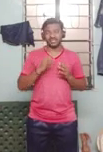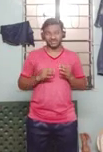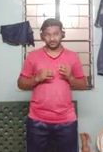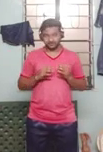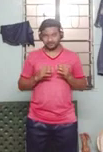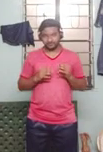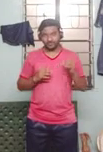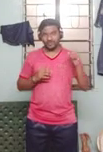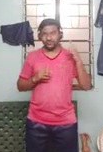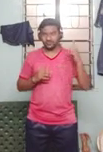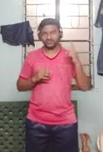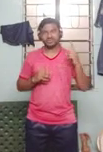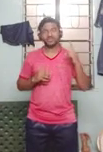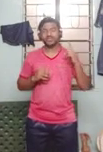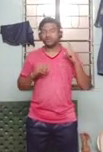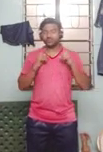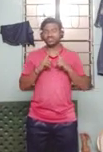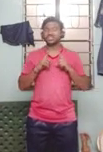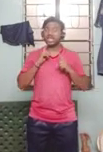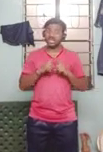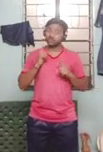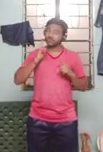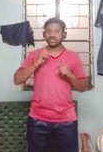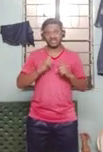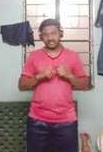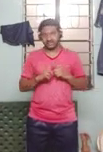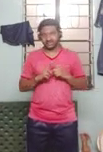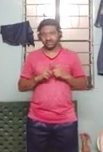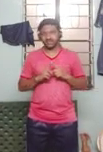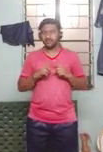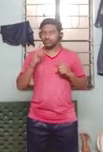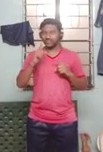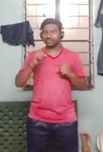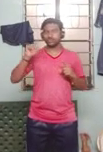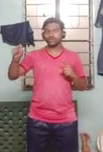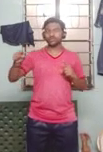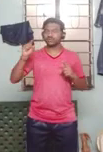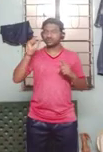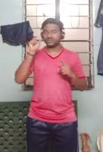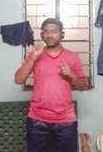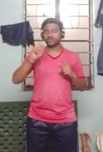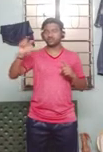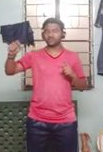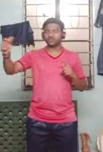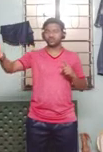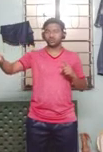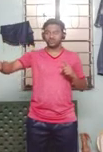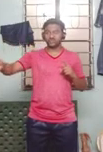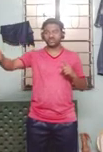properties. First one, object has to be created to get stored the reference of your object in